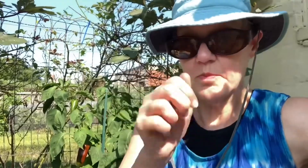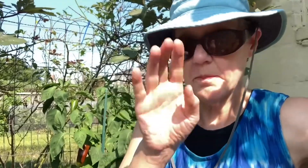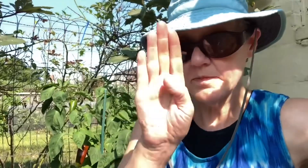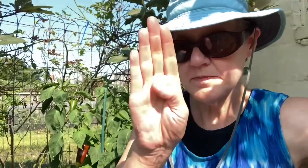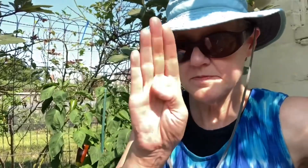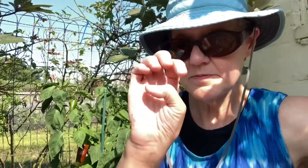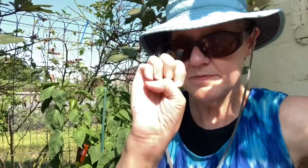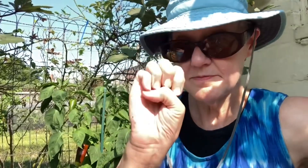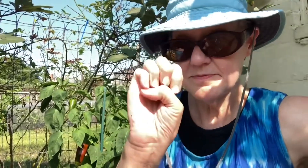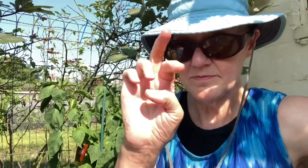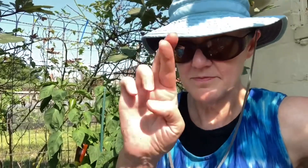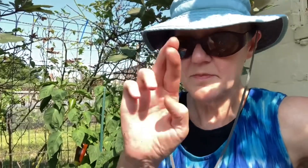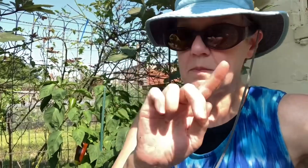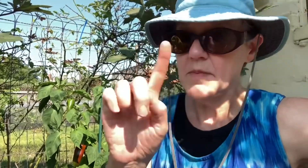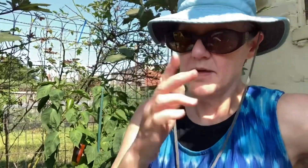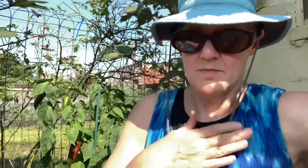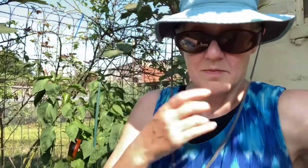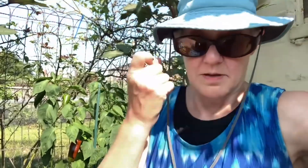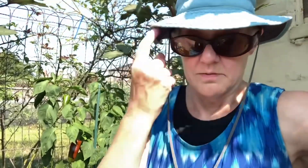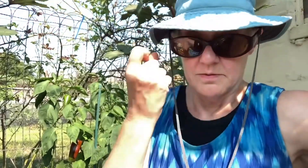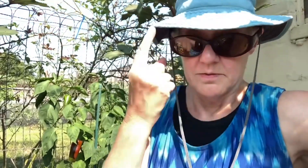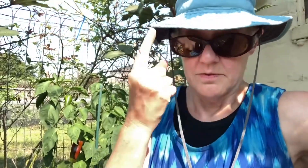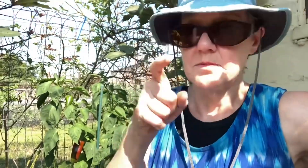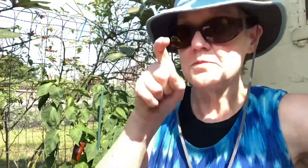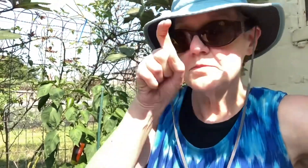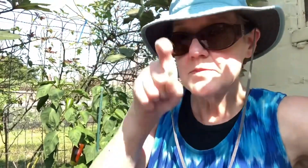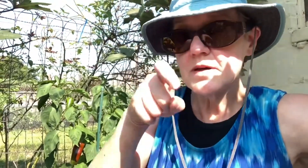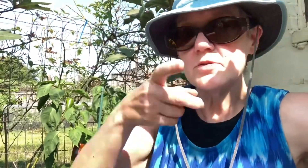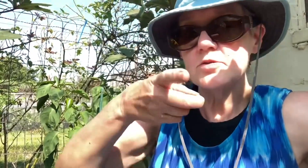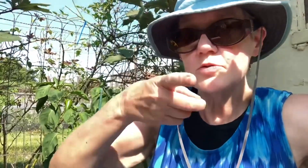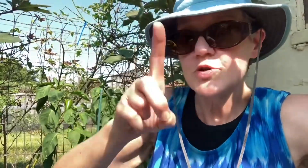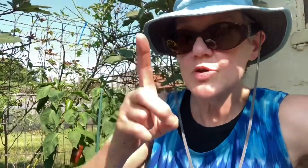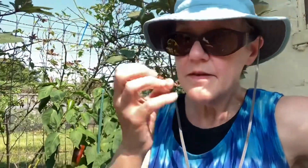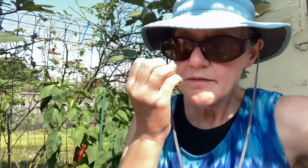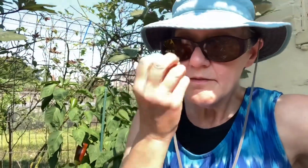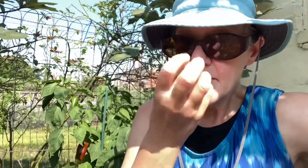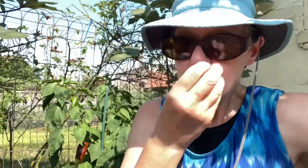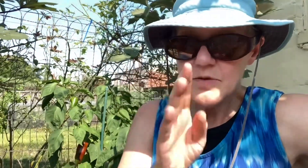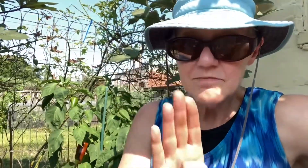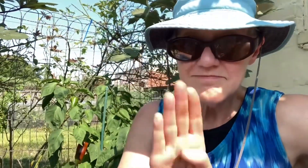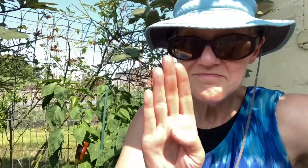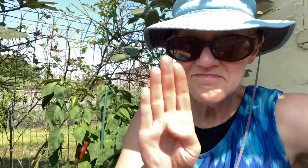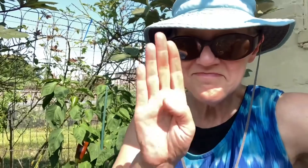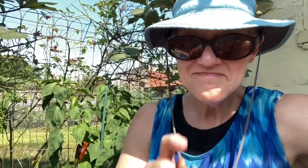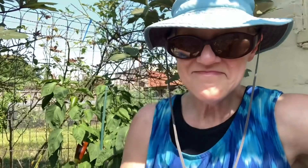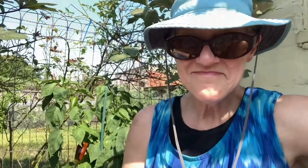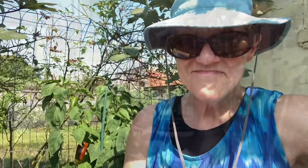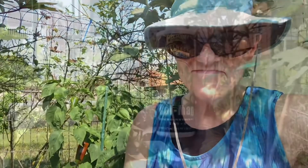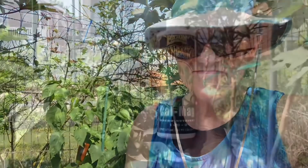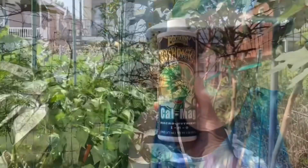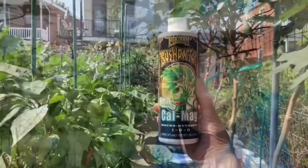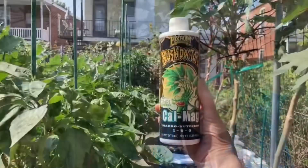It helps with blossom end rot. It's my understanding that you have to do it during flower